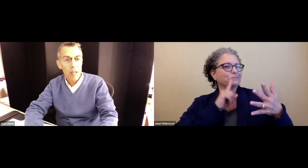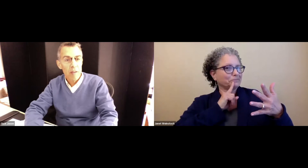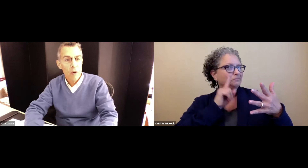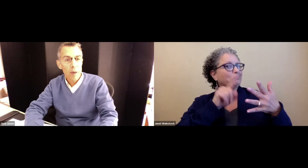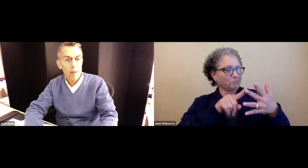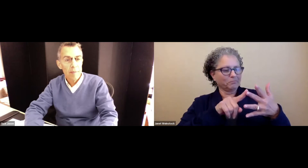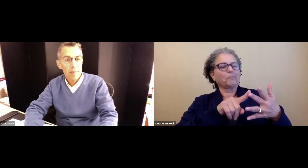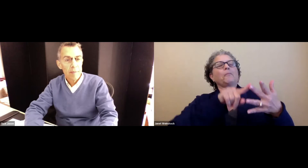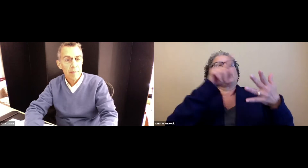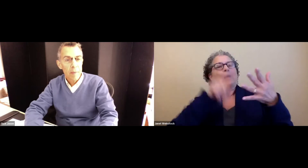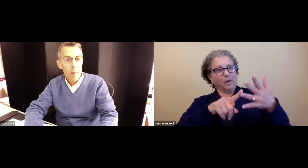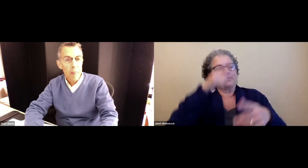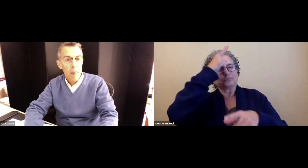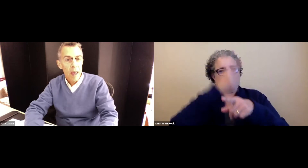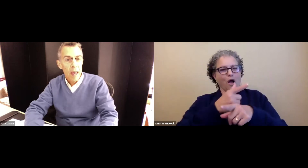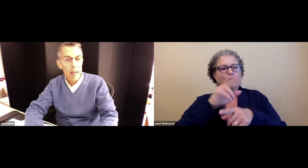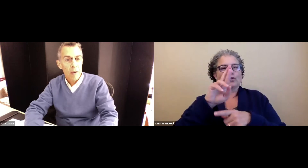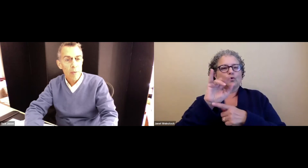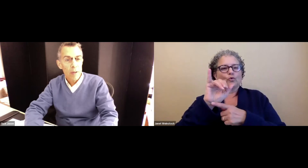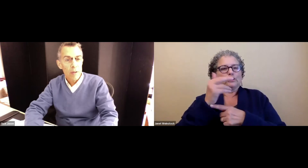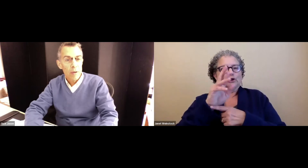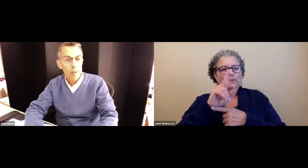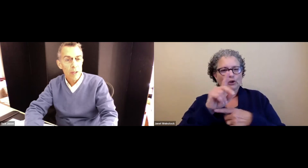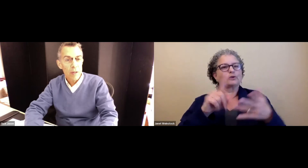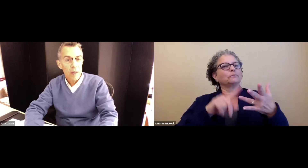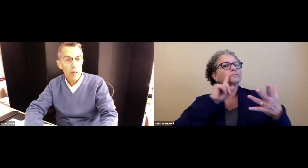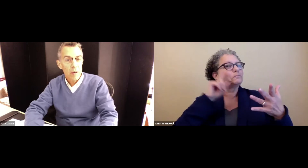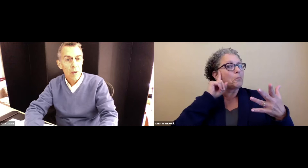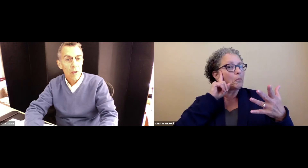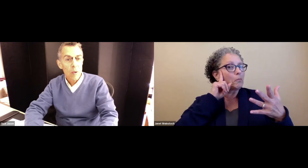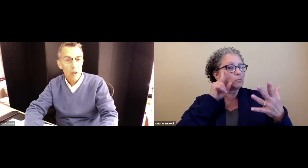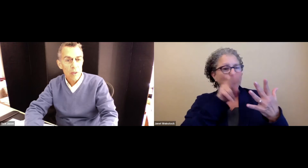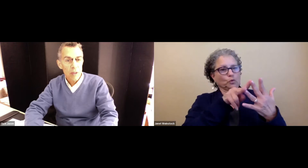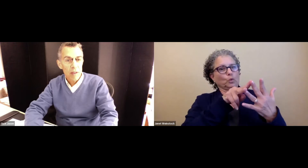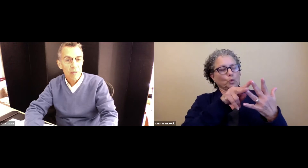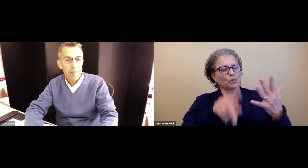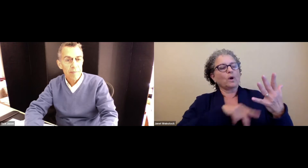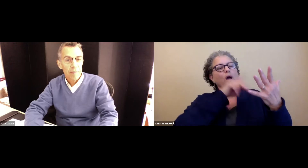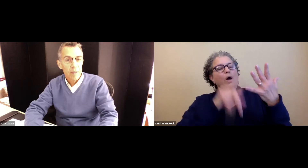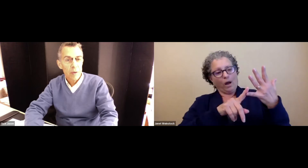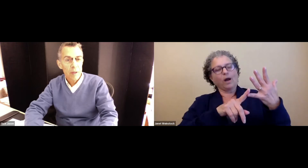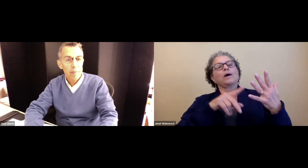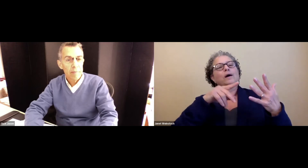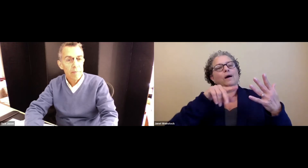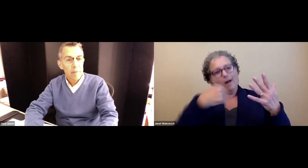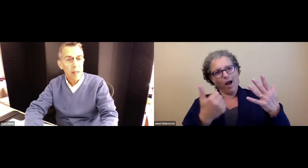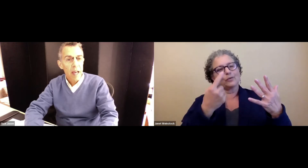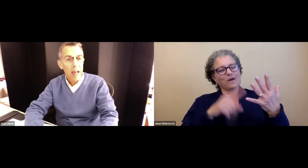Oma, and her brother Richard, who was also deaf, the 2 of them, and then